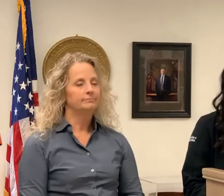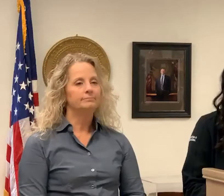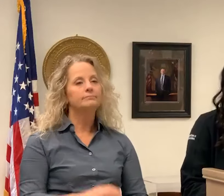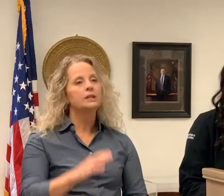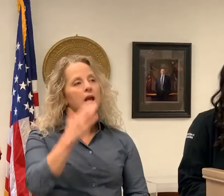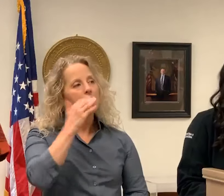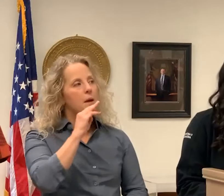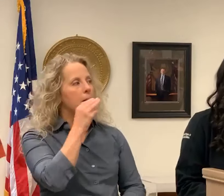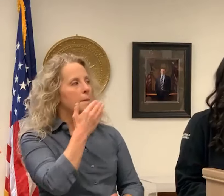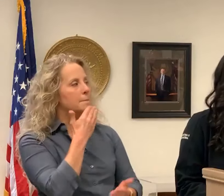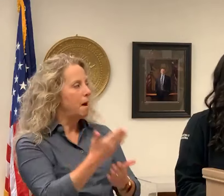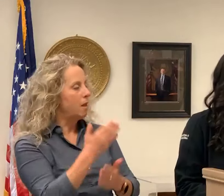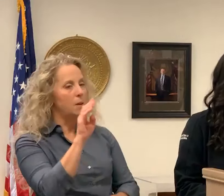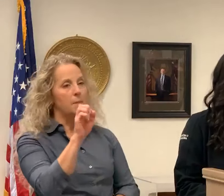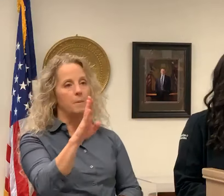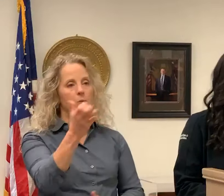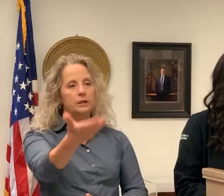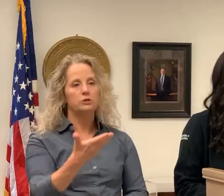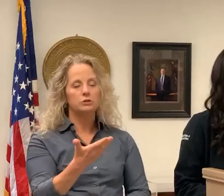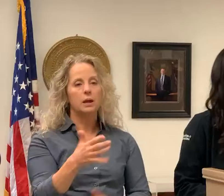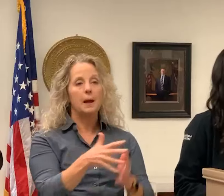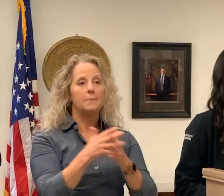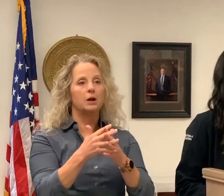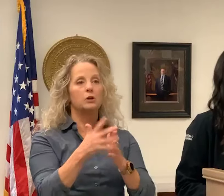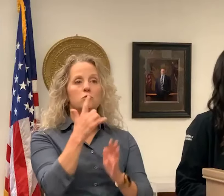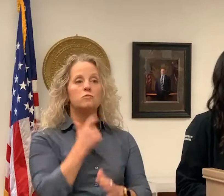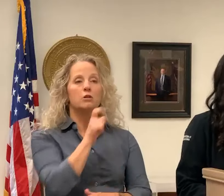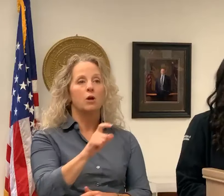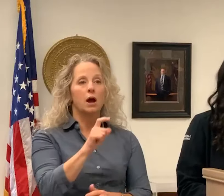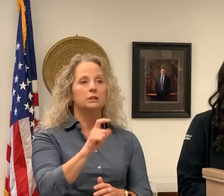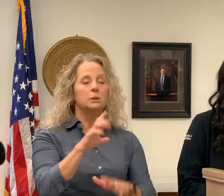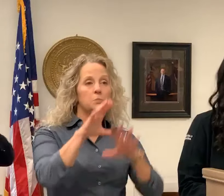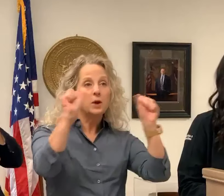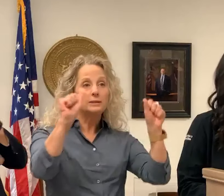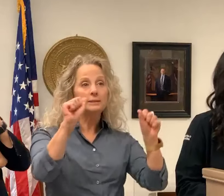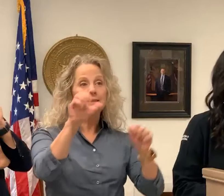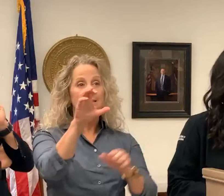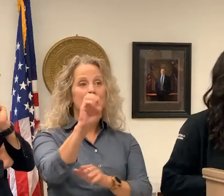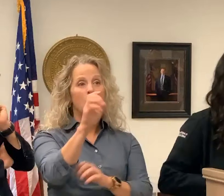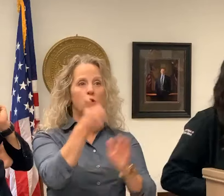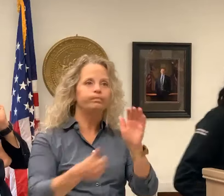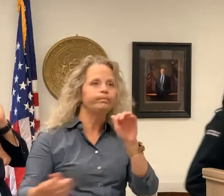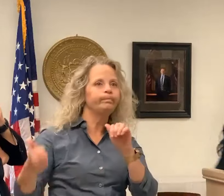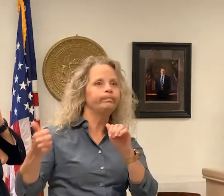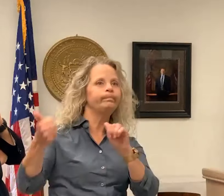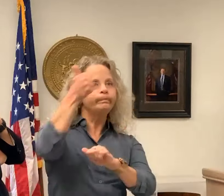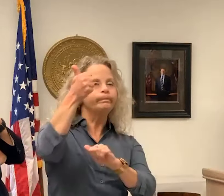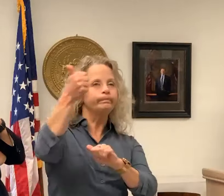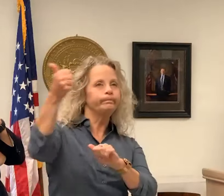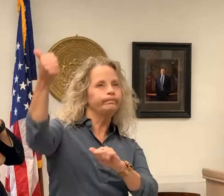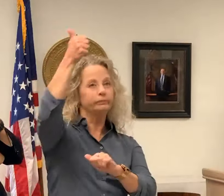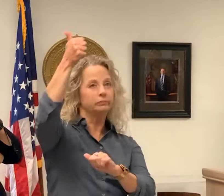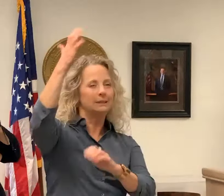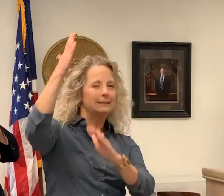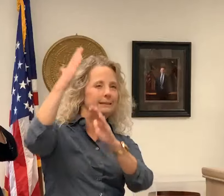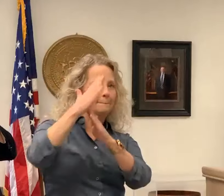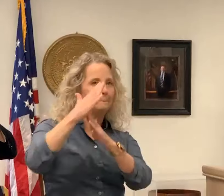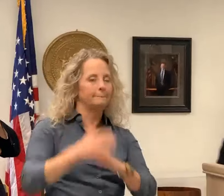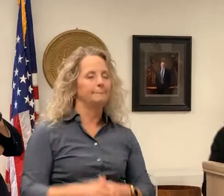Mahalo, Bob. I'd like to introduce American Red Cross President and CEO, Gail McGovern.